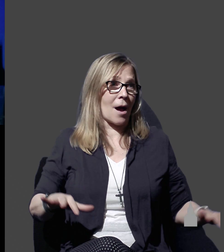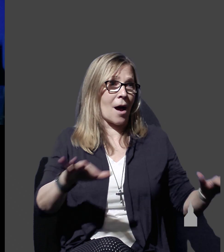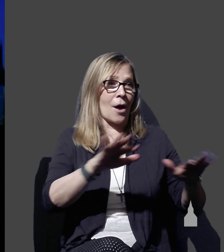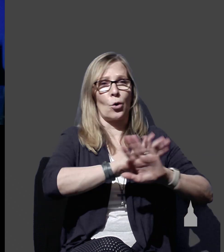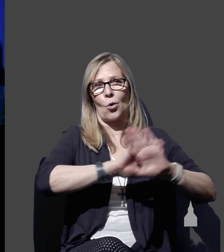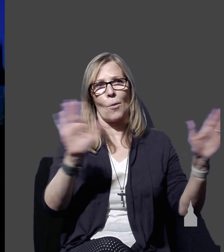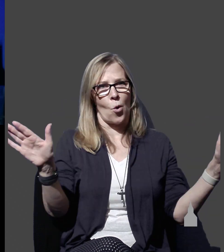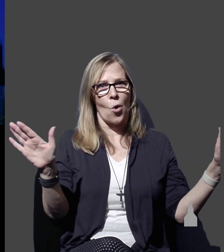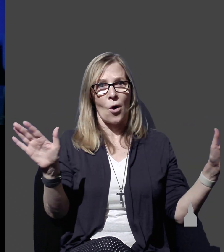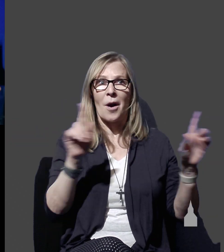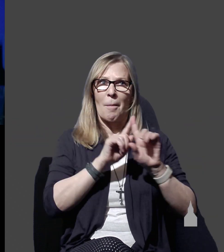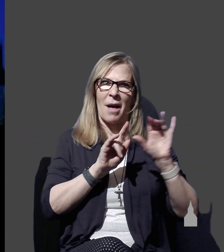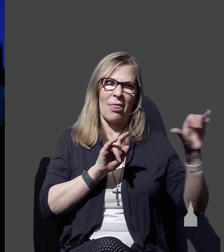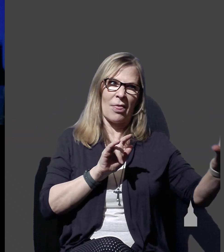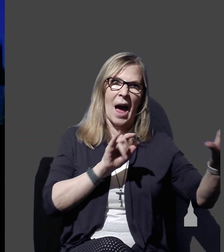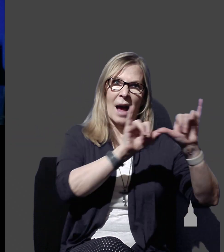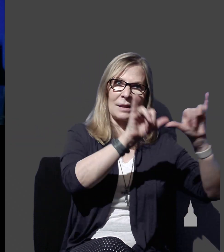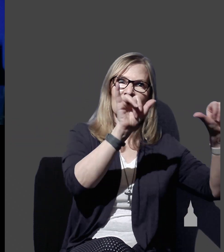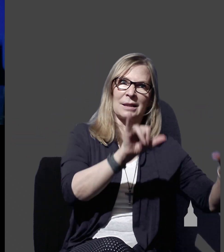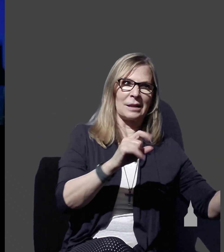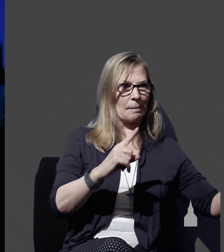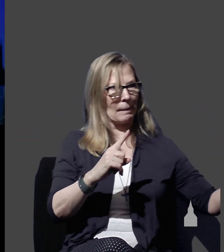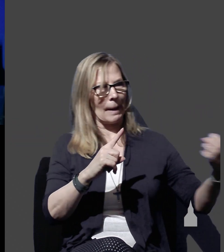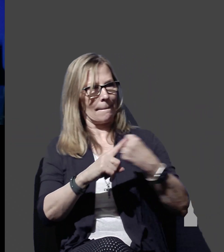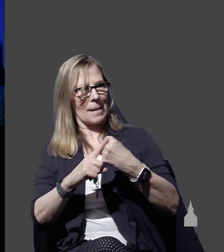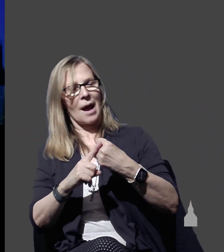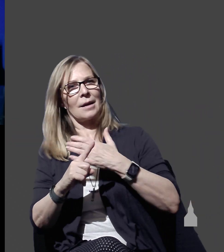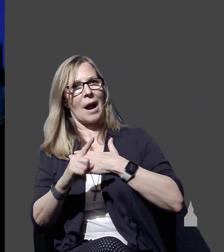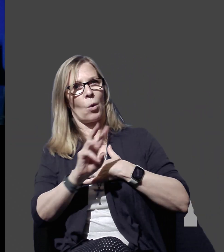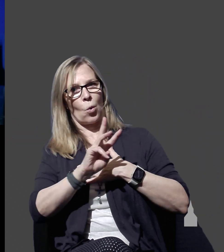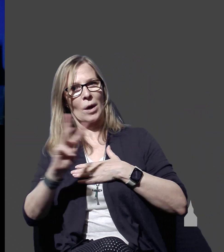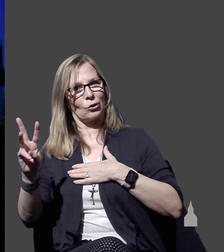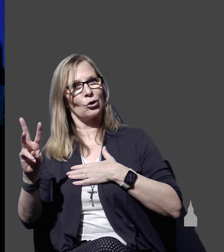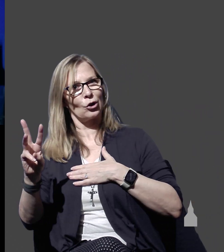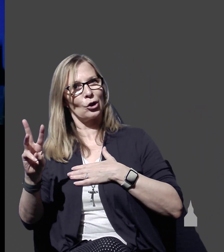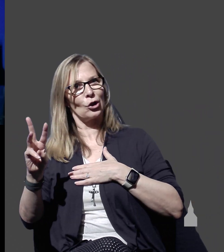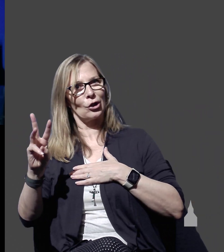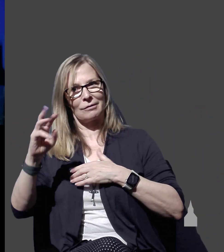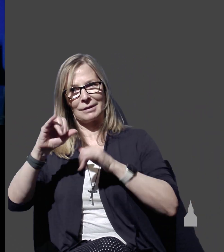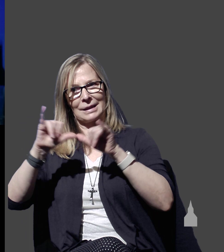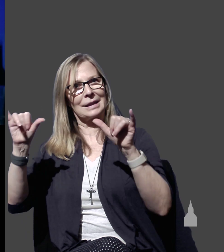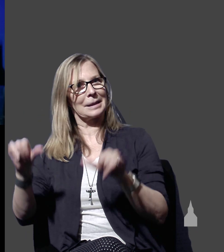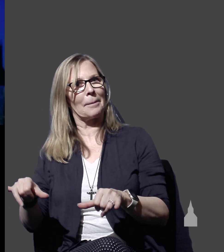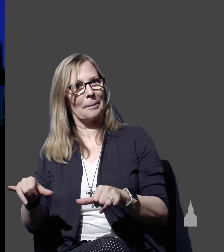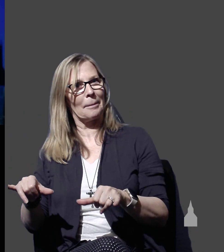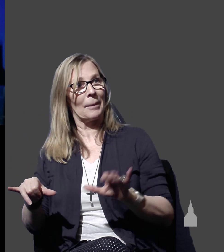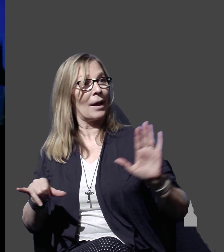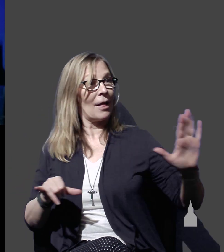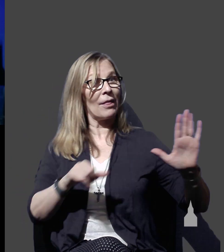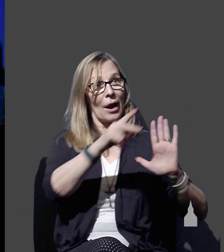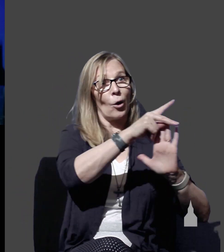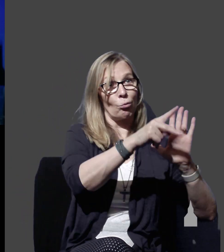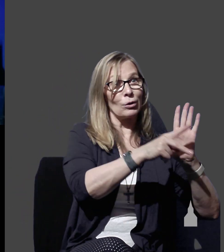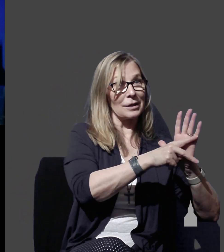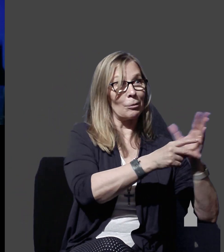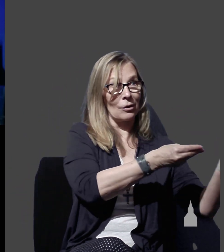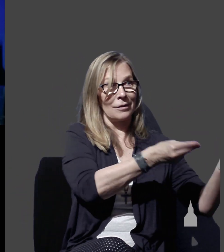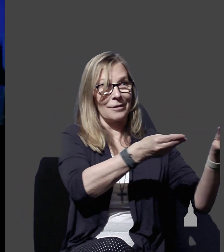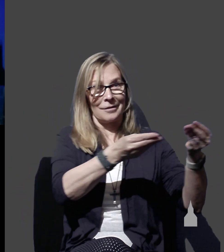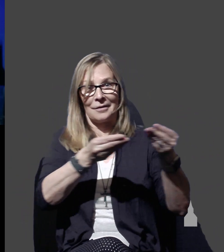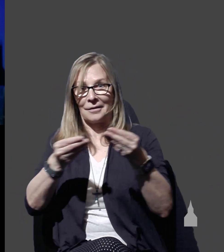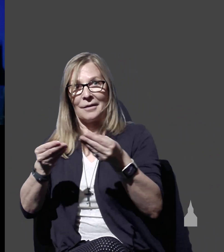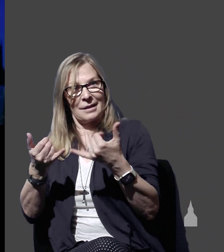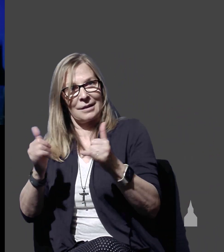Empire had such a profound impact on Western civilization that the principles actually carry through